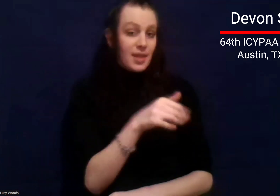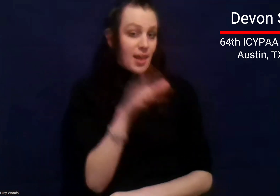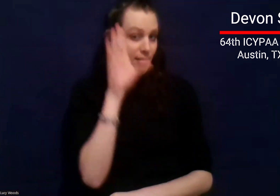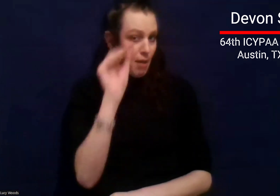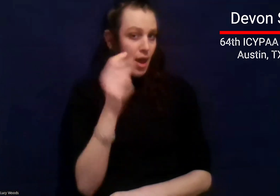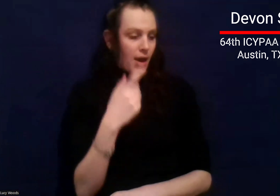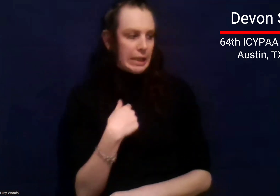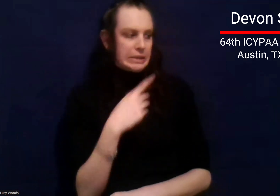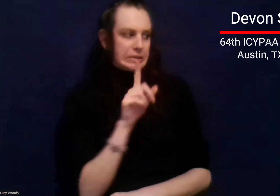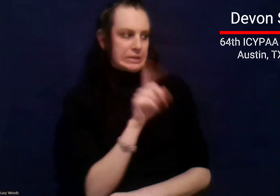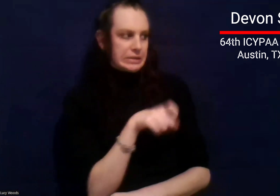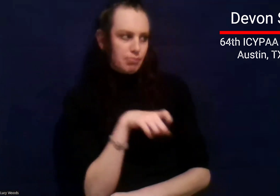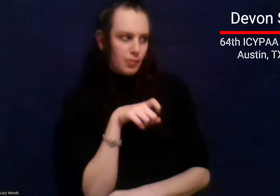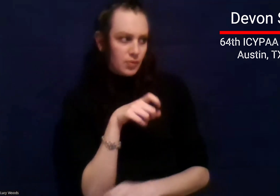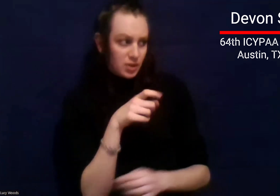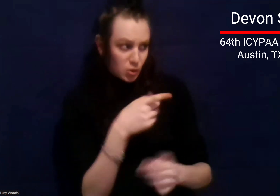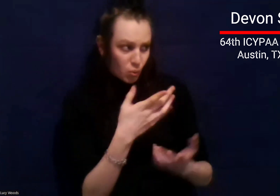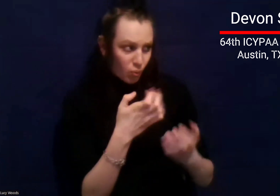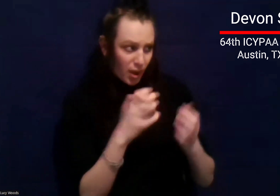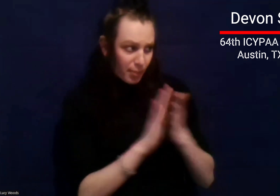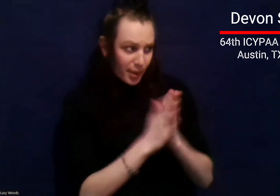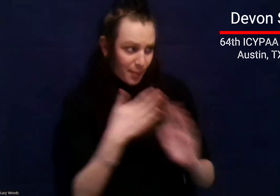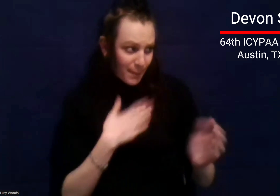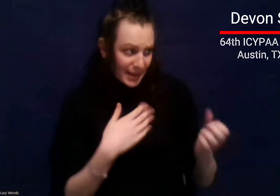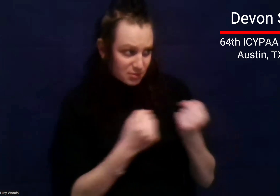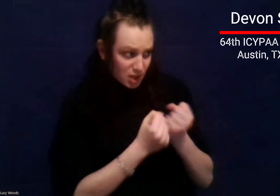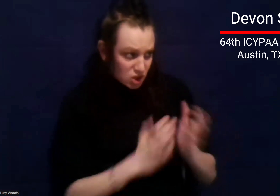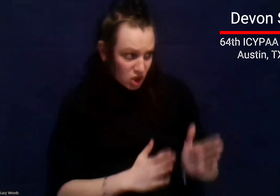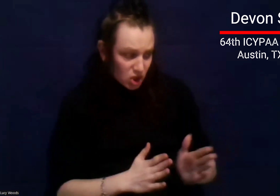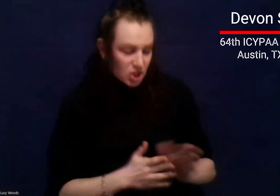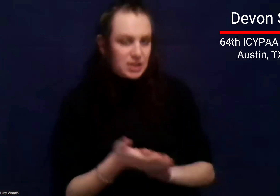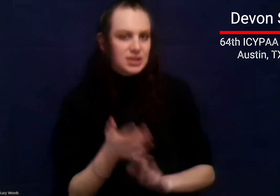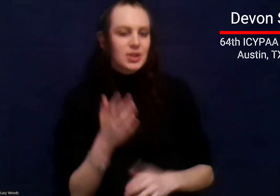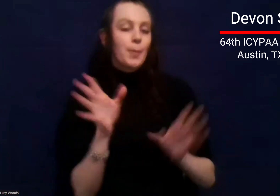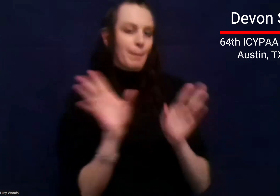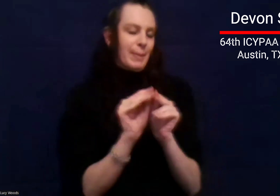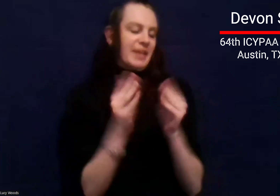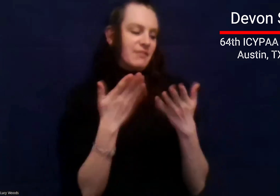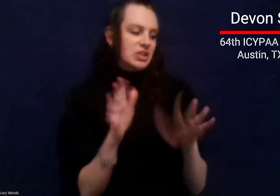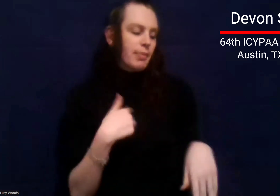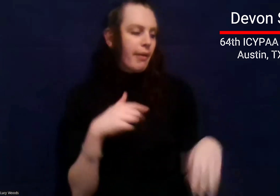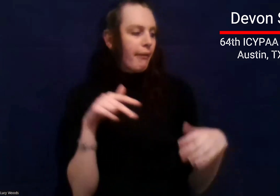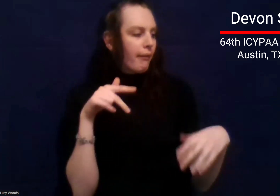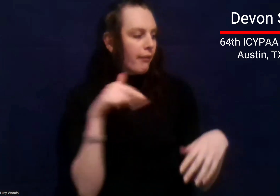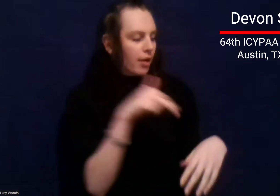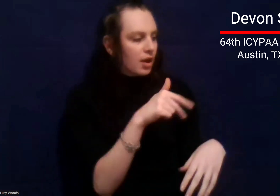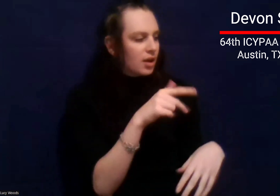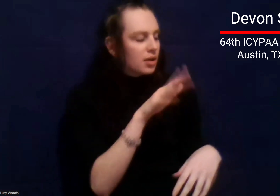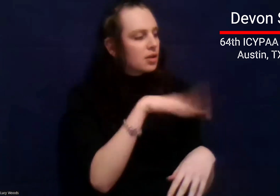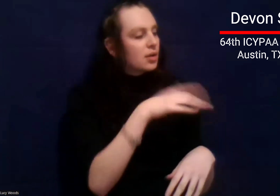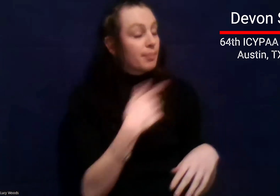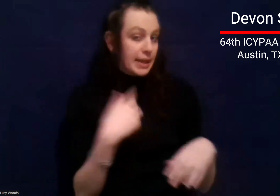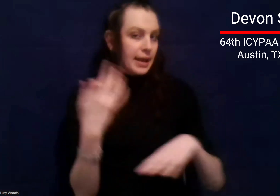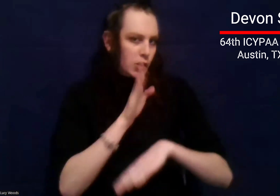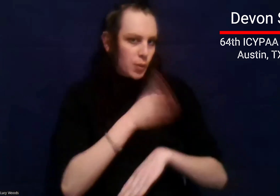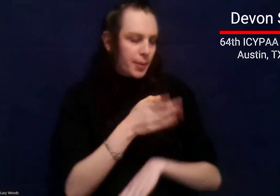meeting about, I don't know, I was like 9 days sober. And I asked him what his name was, and